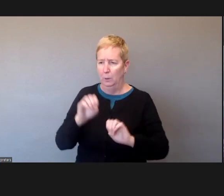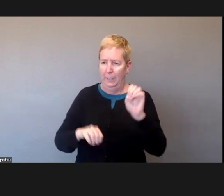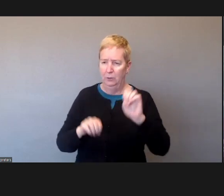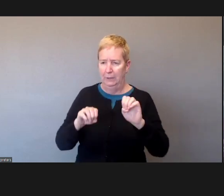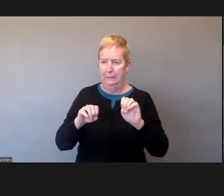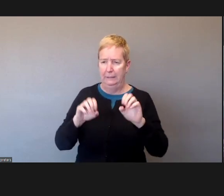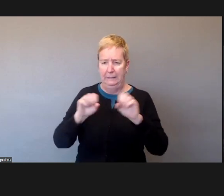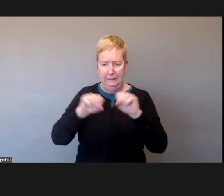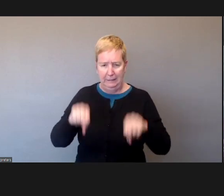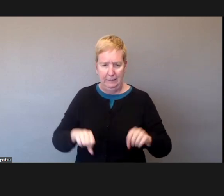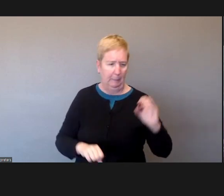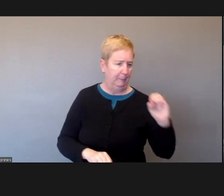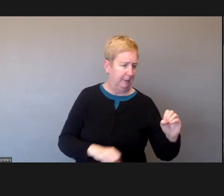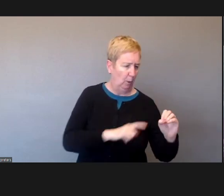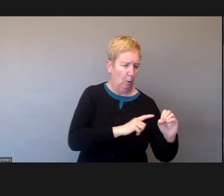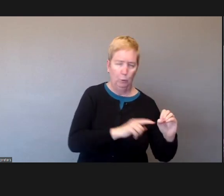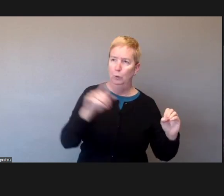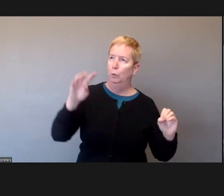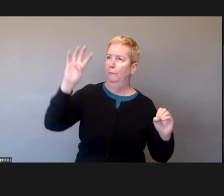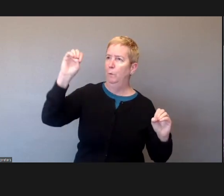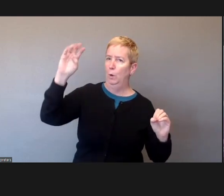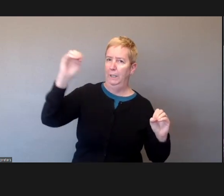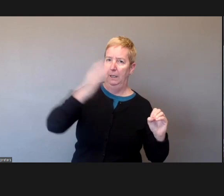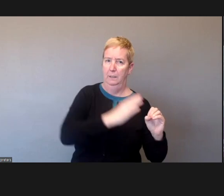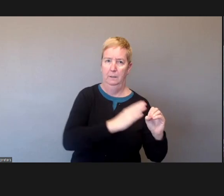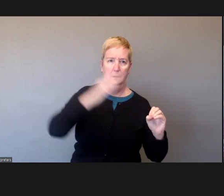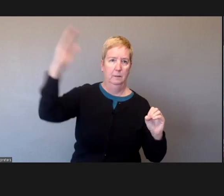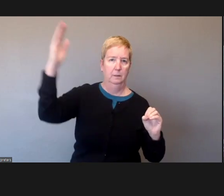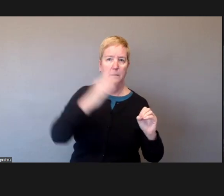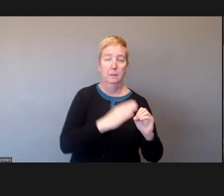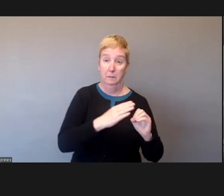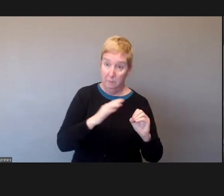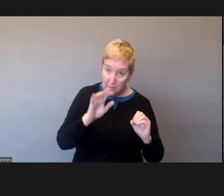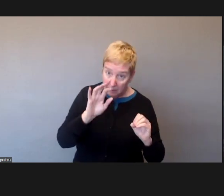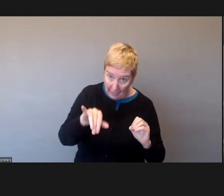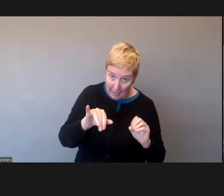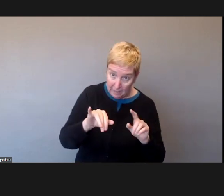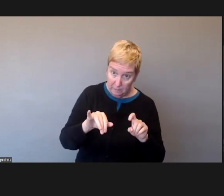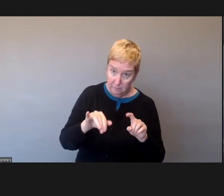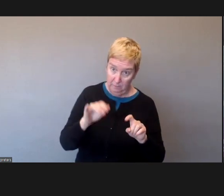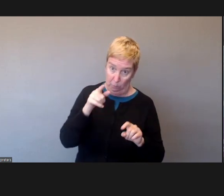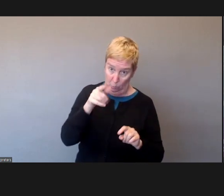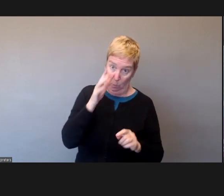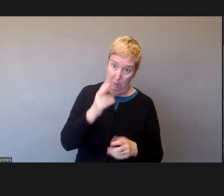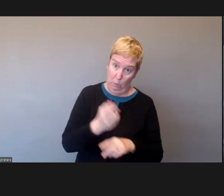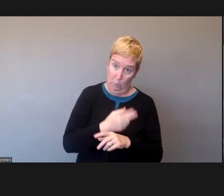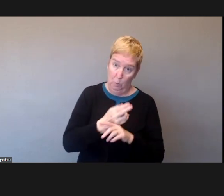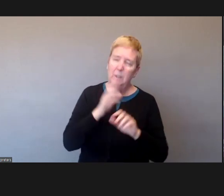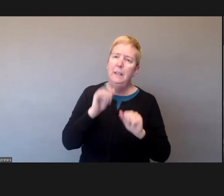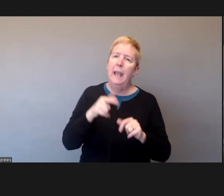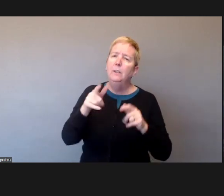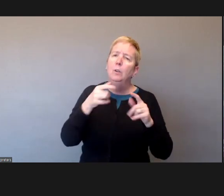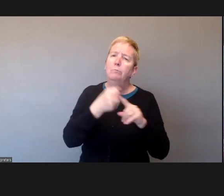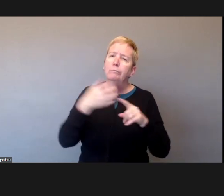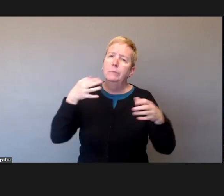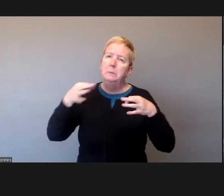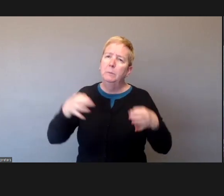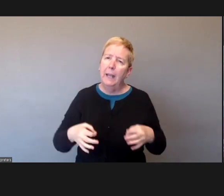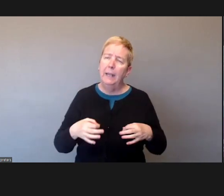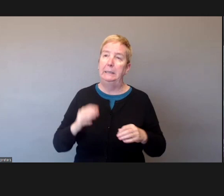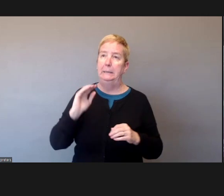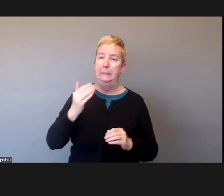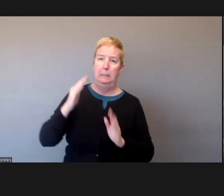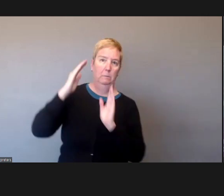point score. If that's a key metric, can you talk to explain that a little bit to me? It looked like 30 to 40 was